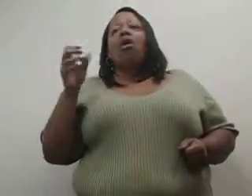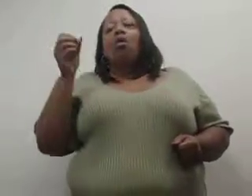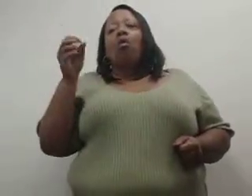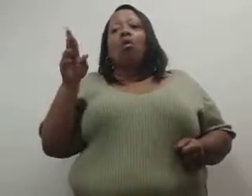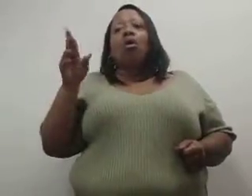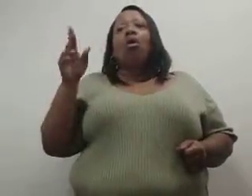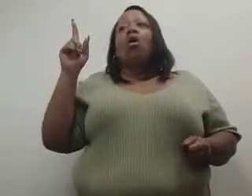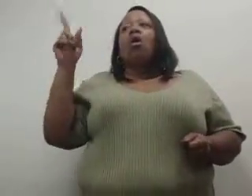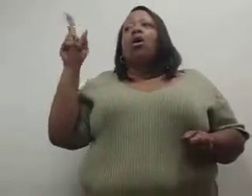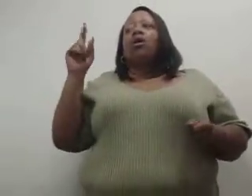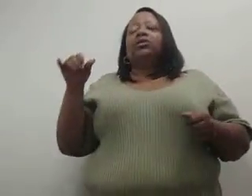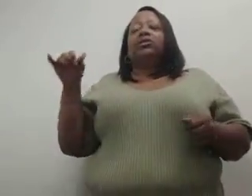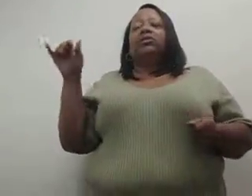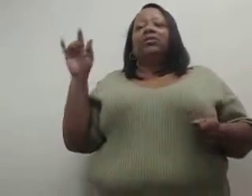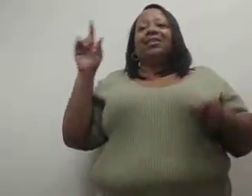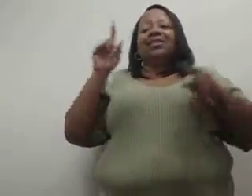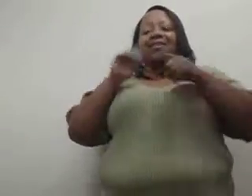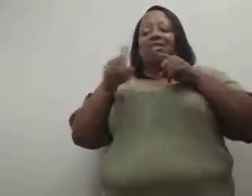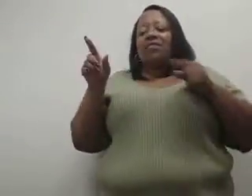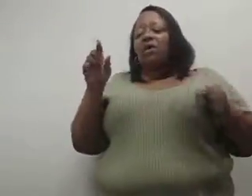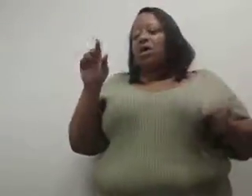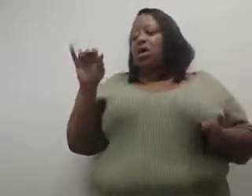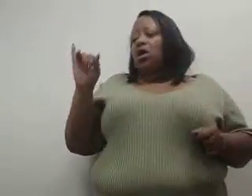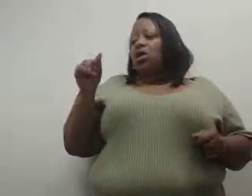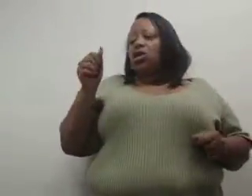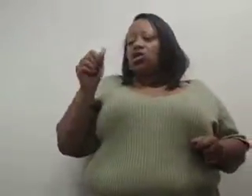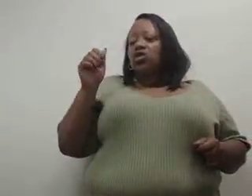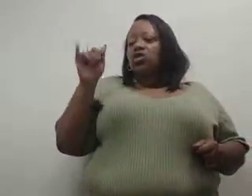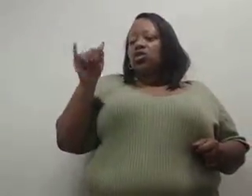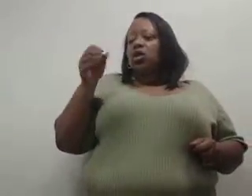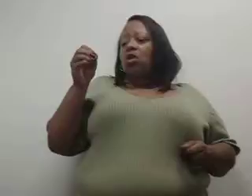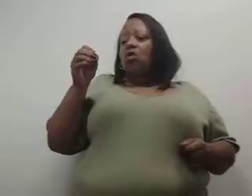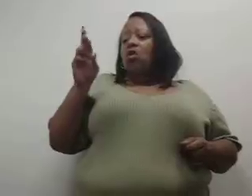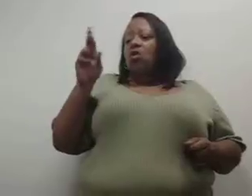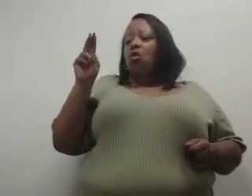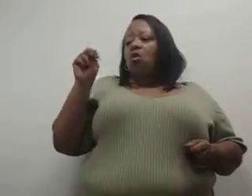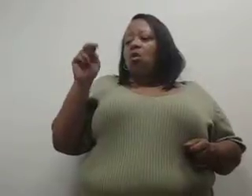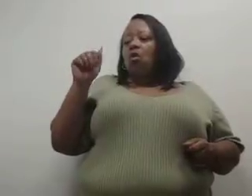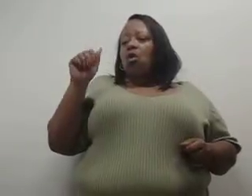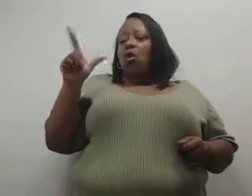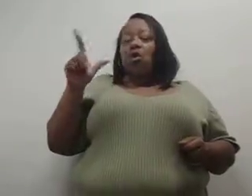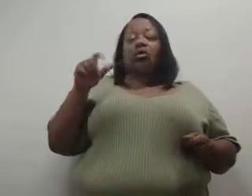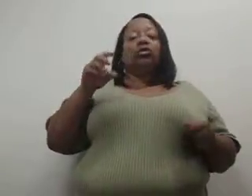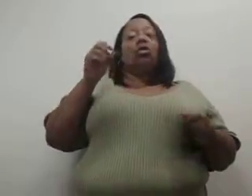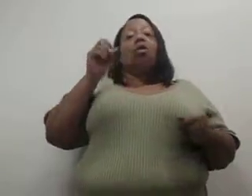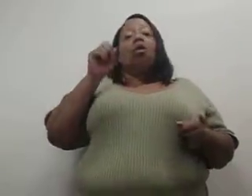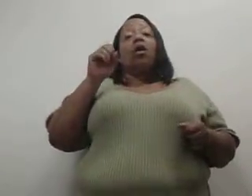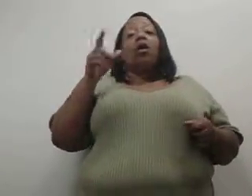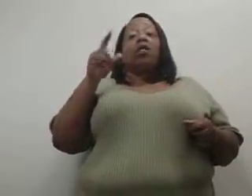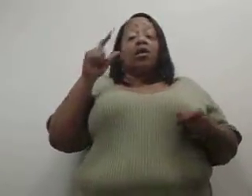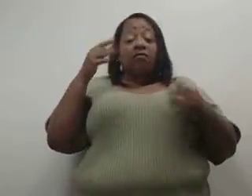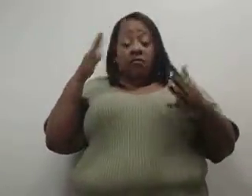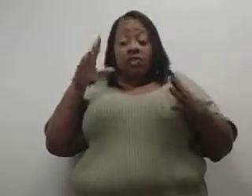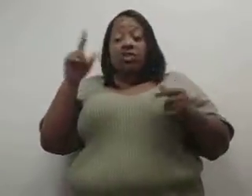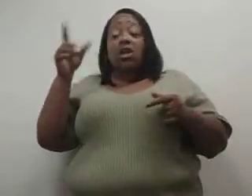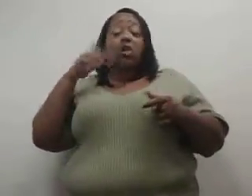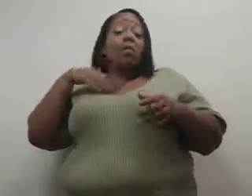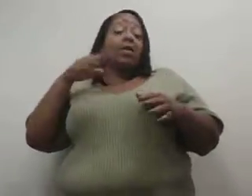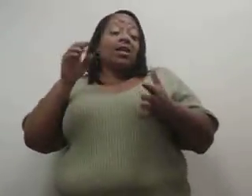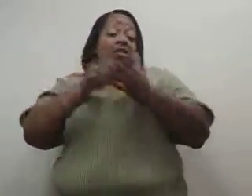number of things. It could be a timeline, it could be clustering. It depends on what the pattern of organization was in that reading that they were doing, and